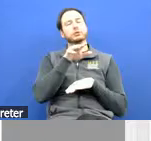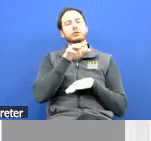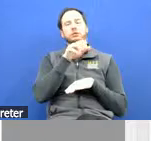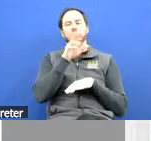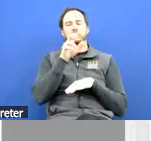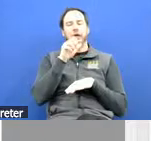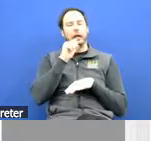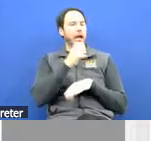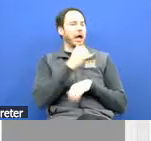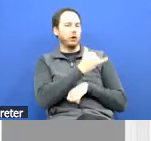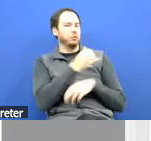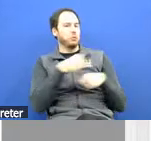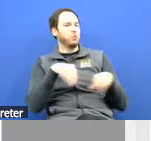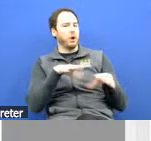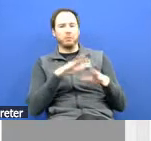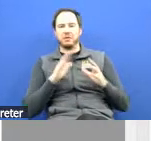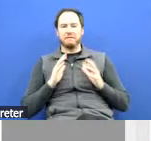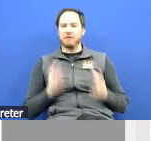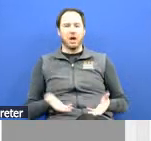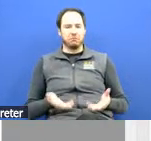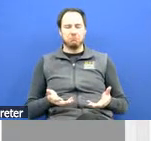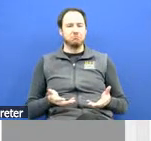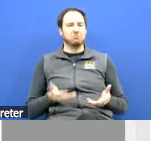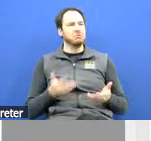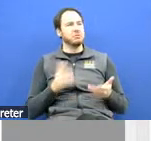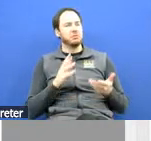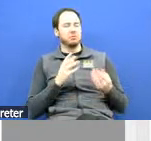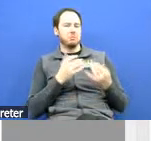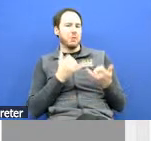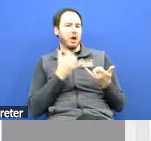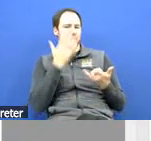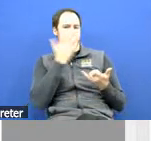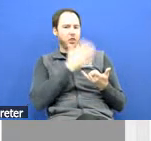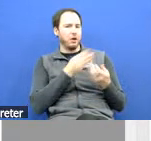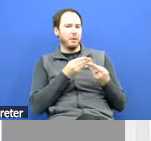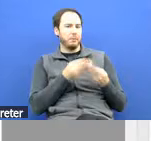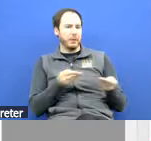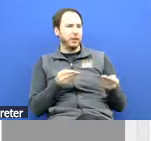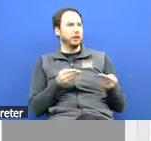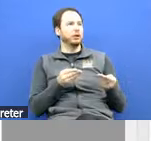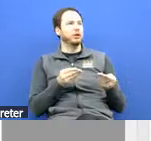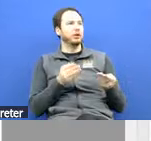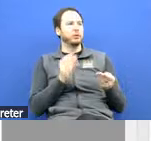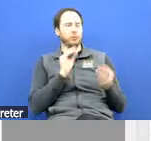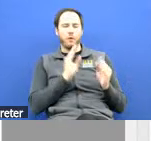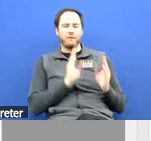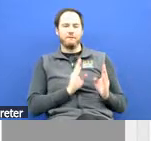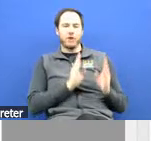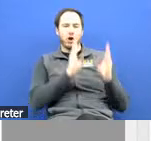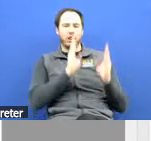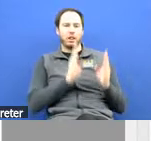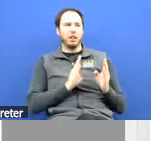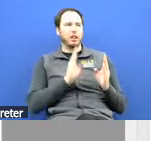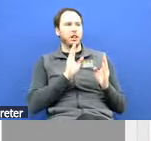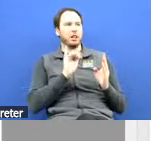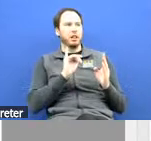non-contributing properties. Again, they're more modern materials. One's essentially the vertical, like it's almost like roof